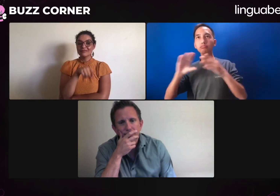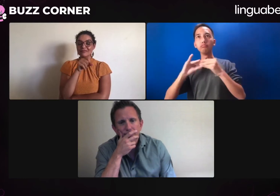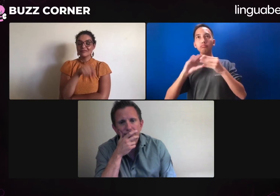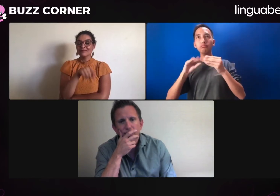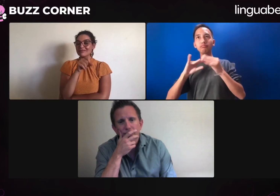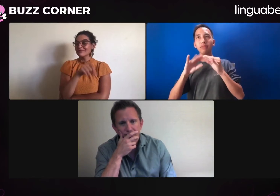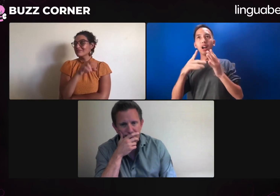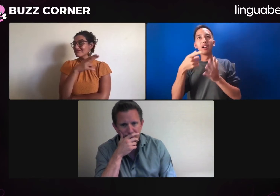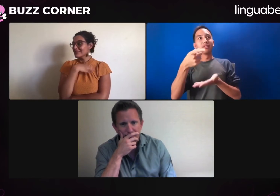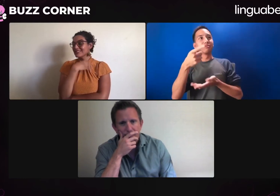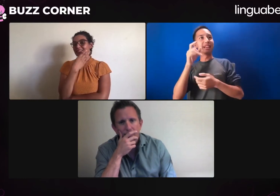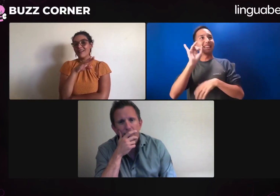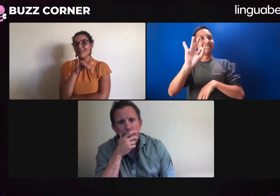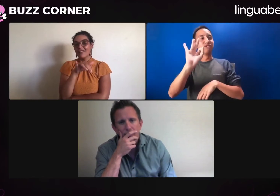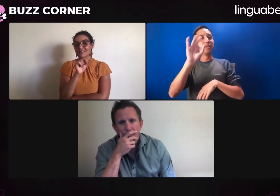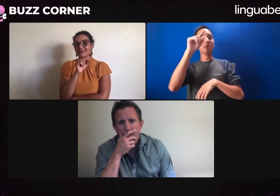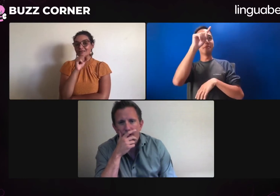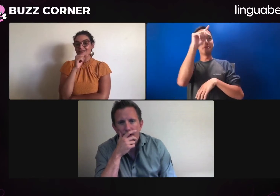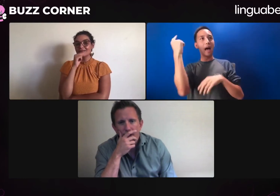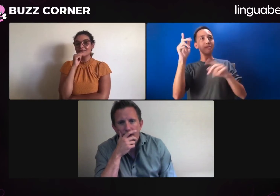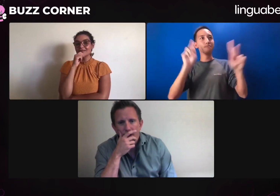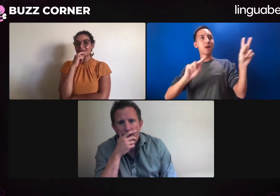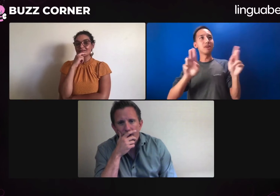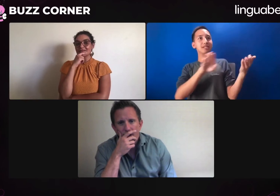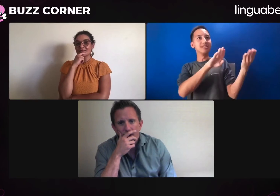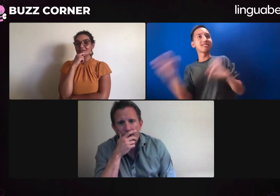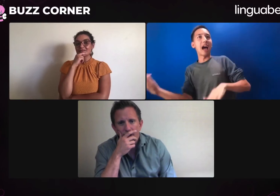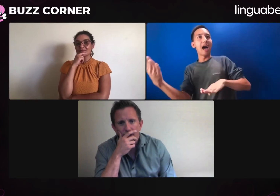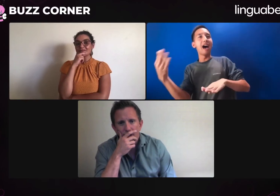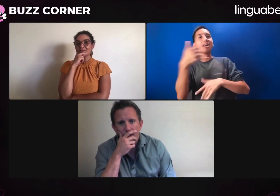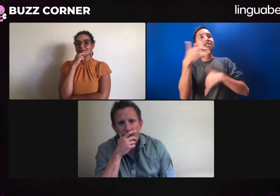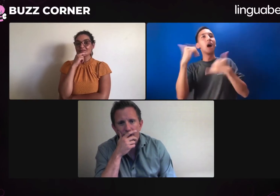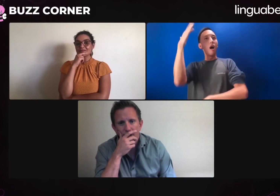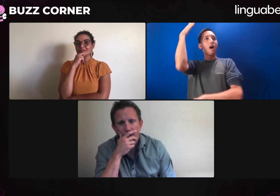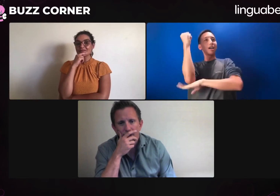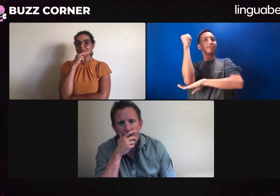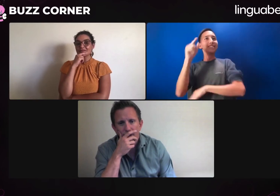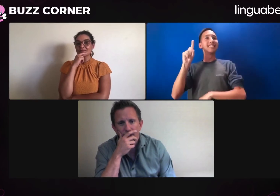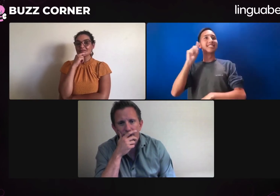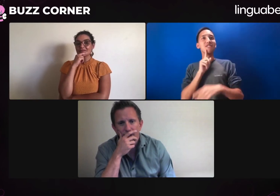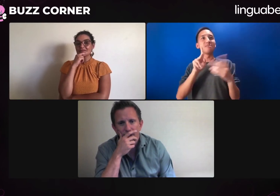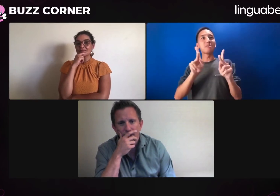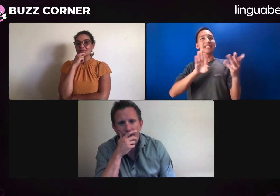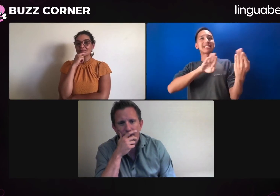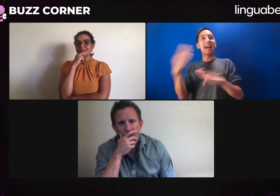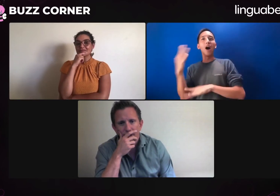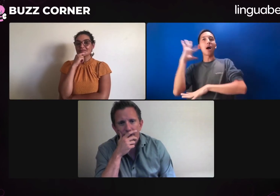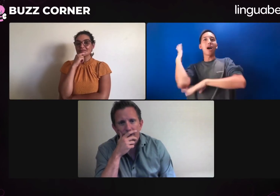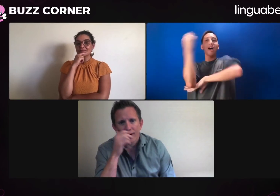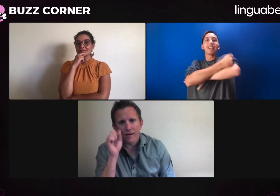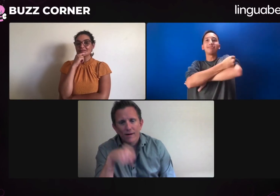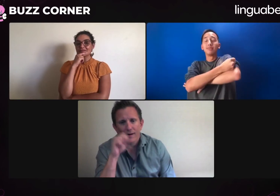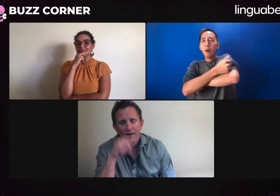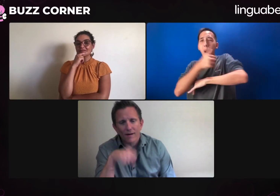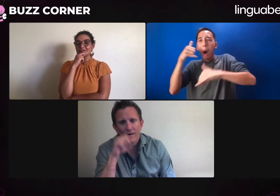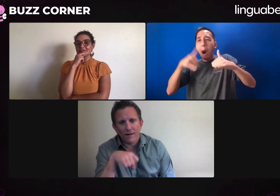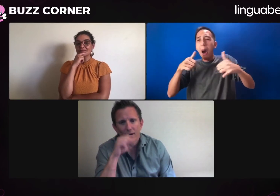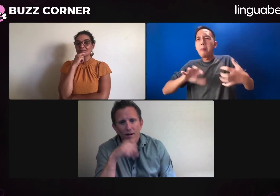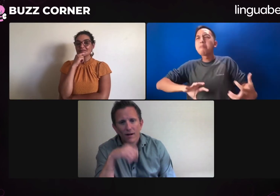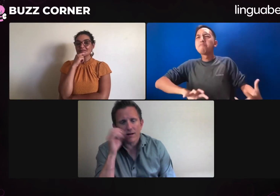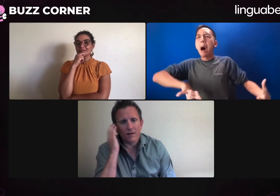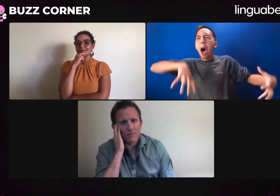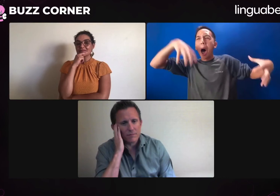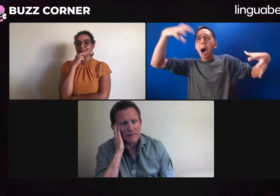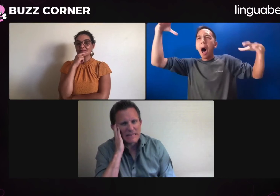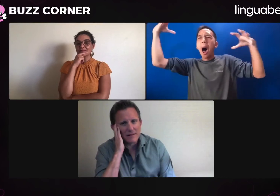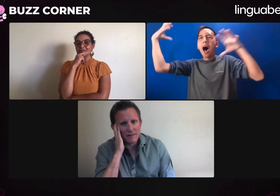like, Sound is something that I look oh, at as a tool. I mean, I mean, they, like, oh, they're worried